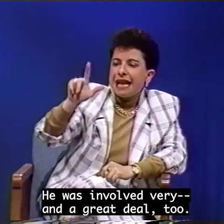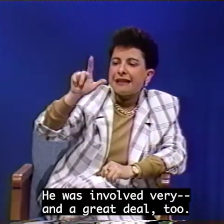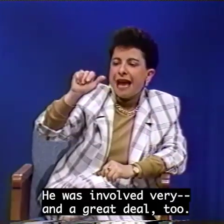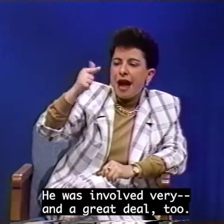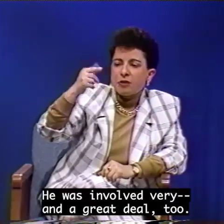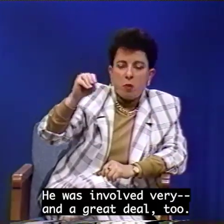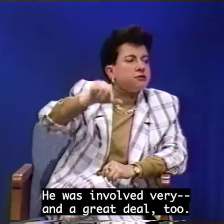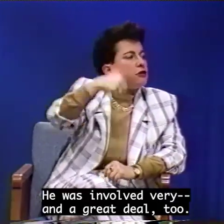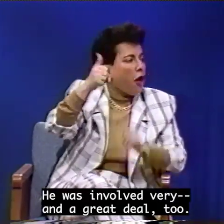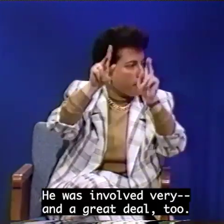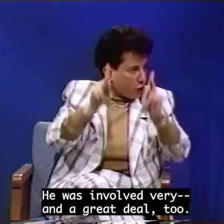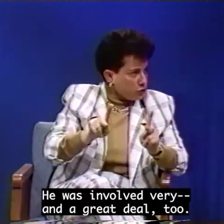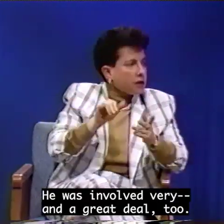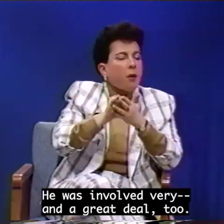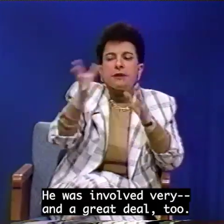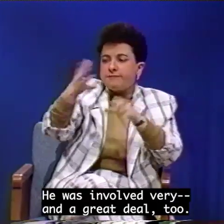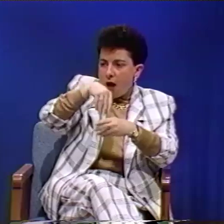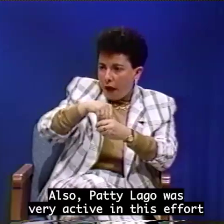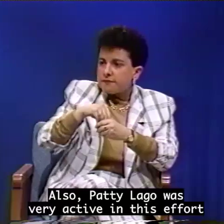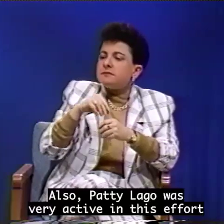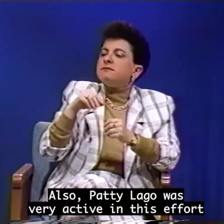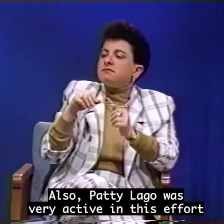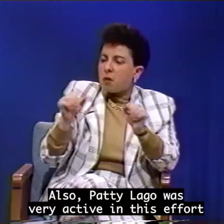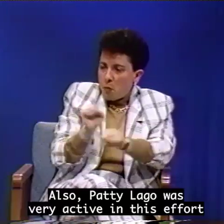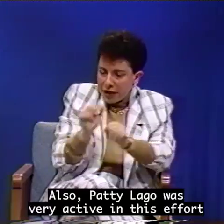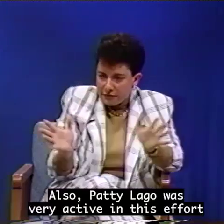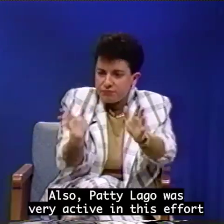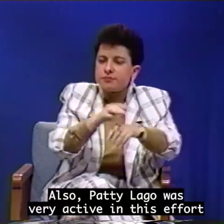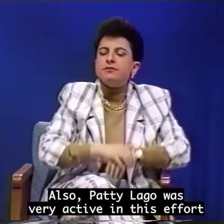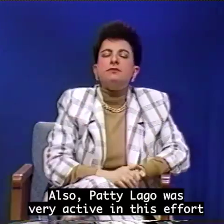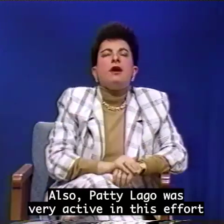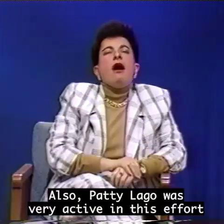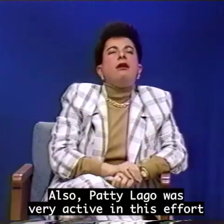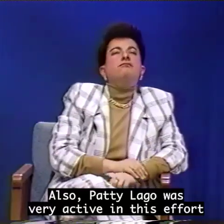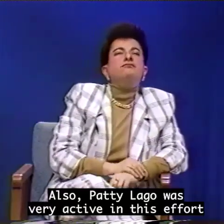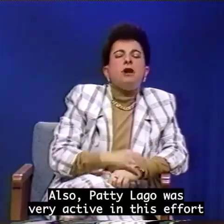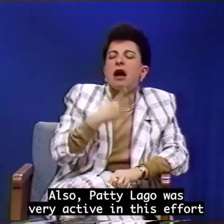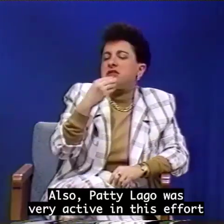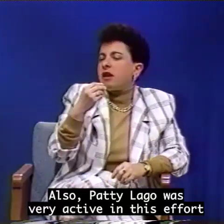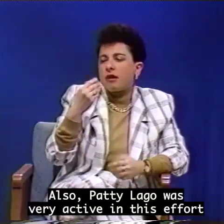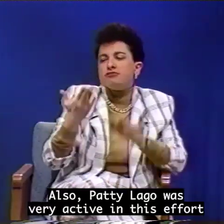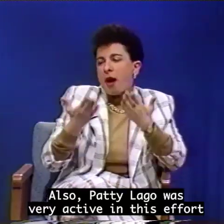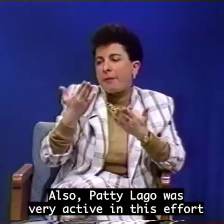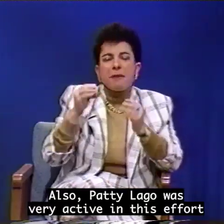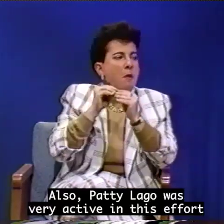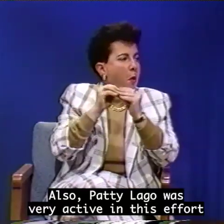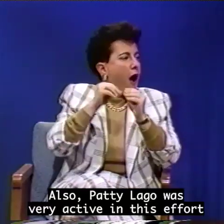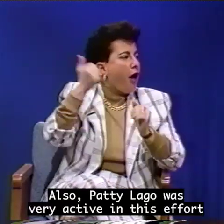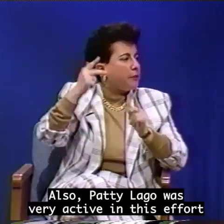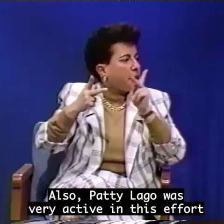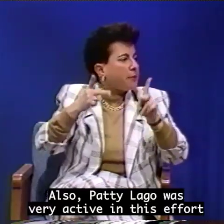involved in a great deal too. Also, Patty Lego was very active in this